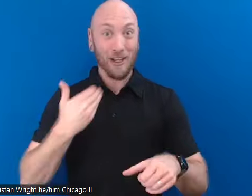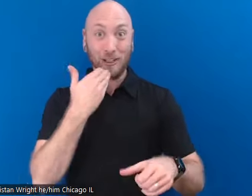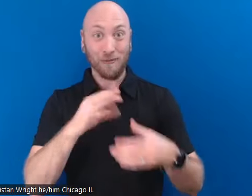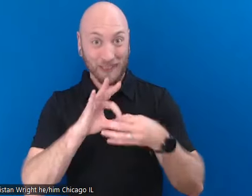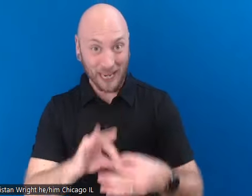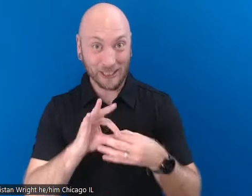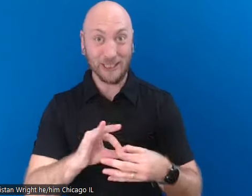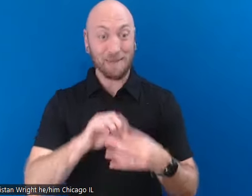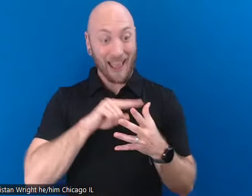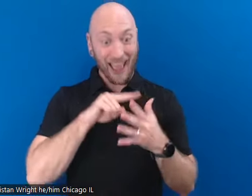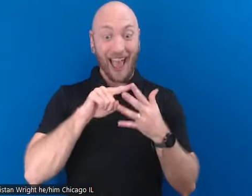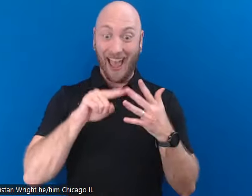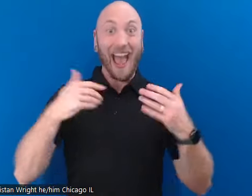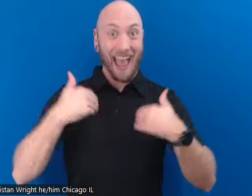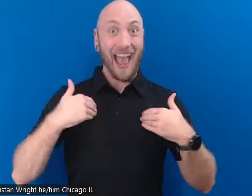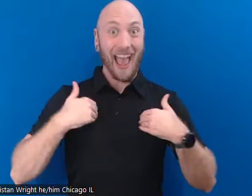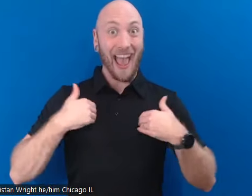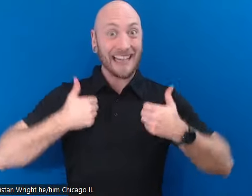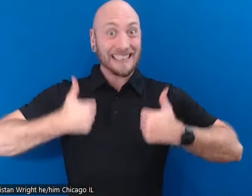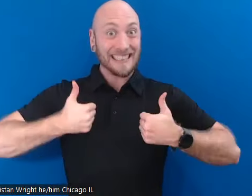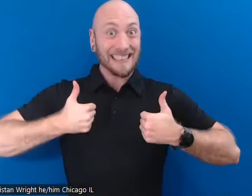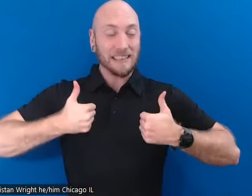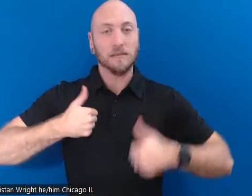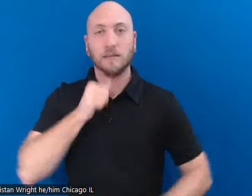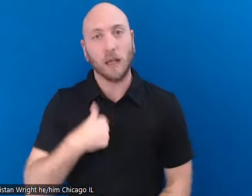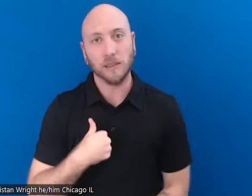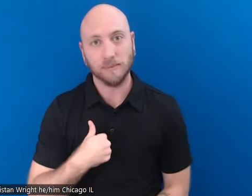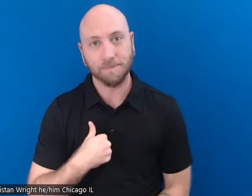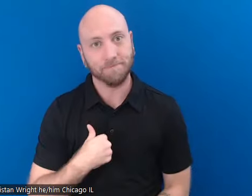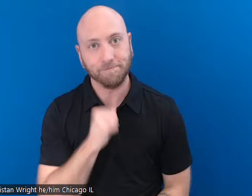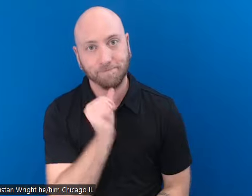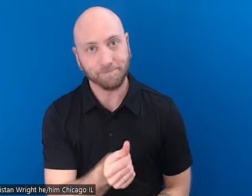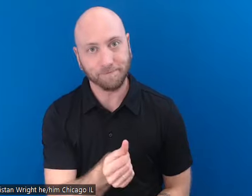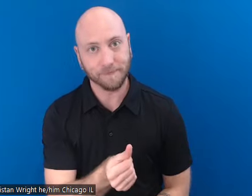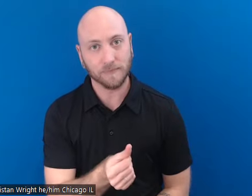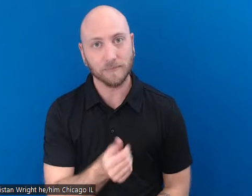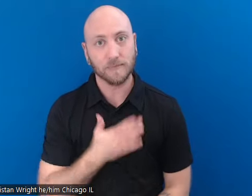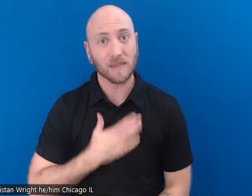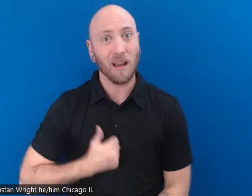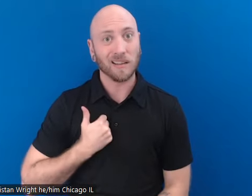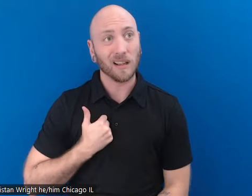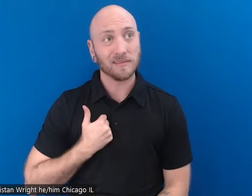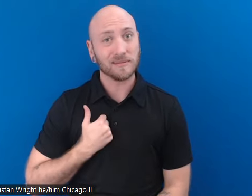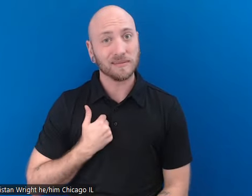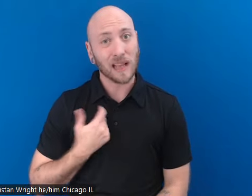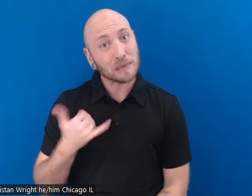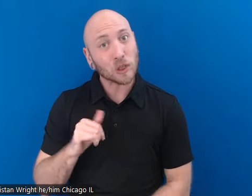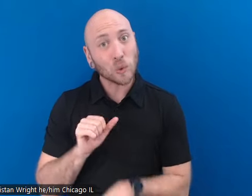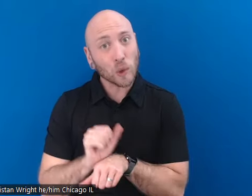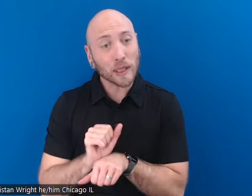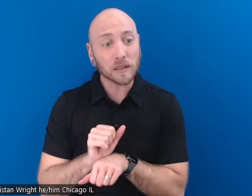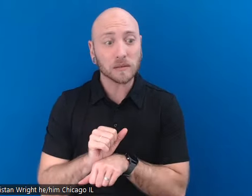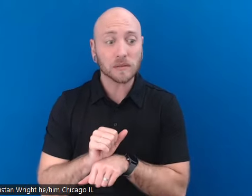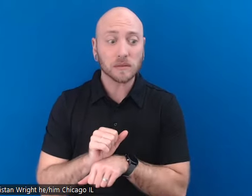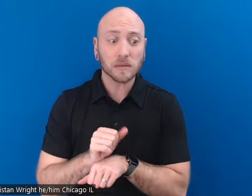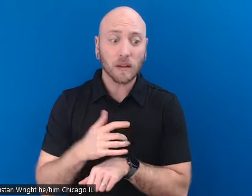life, that I think, could be different. There's still things about myself that I'm working on. But like the